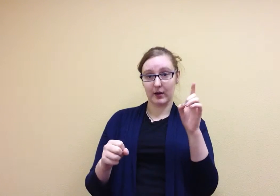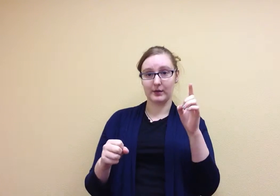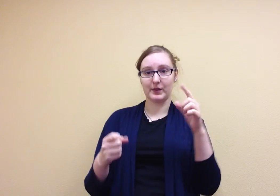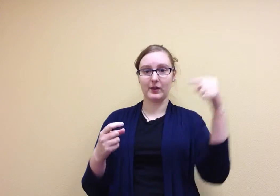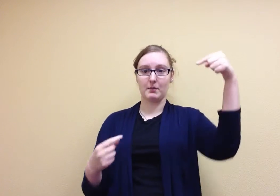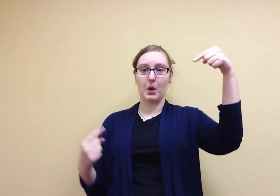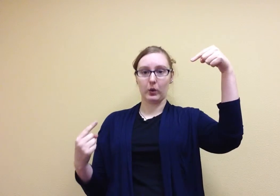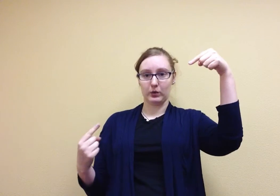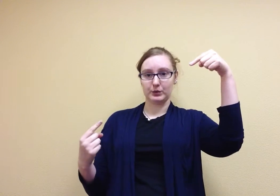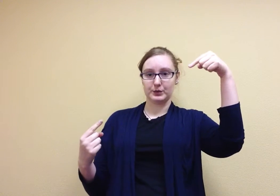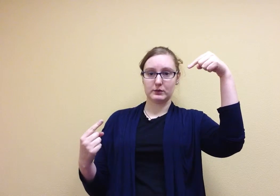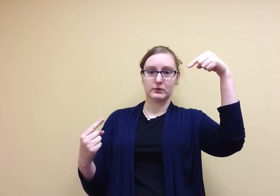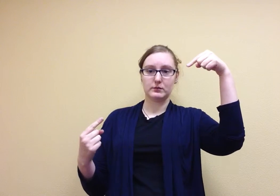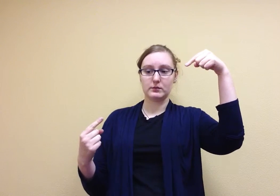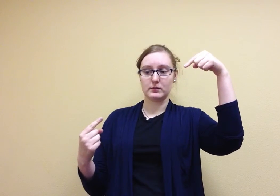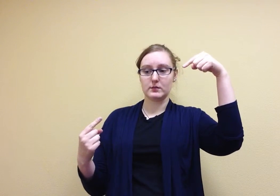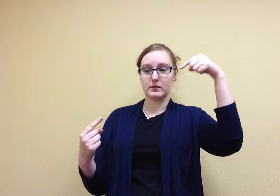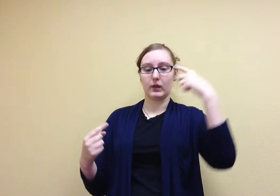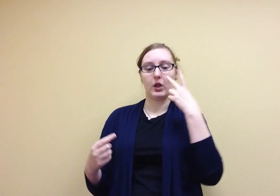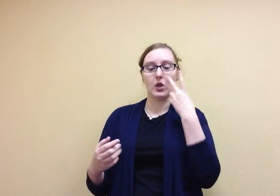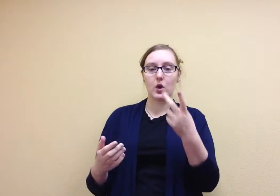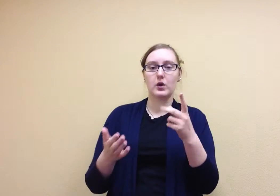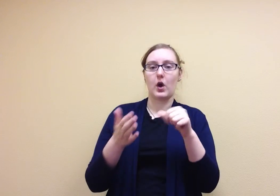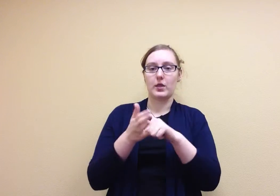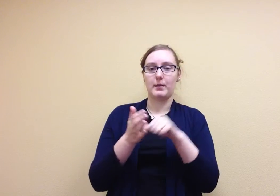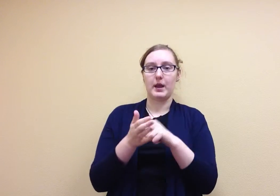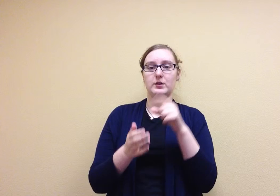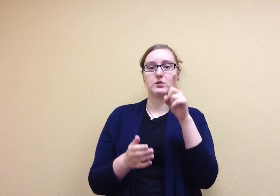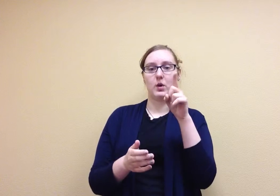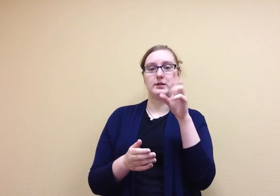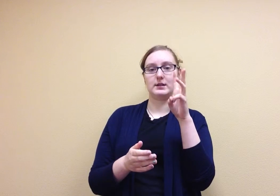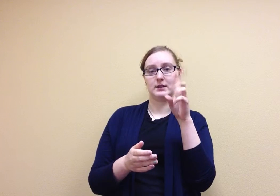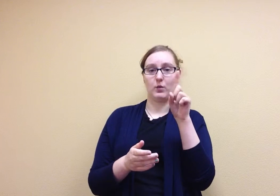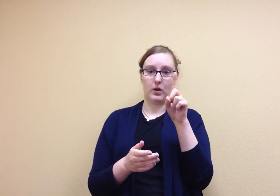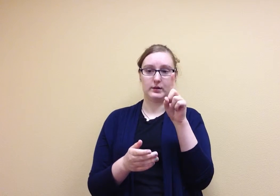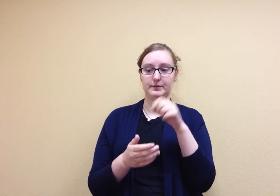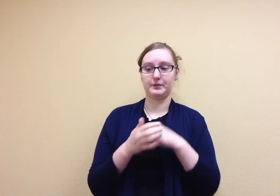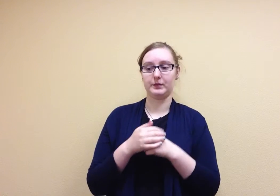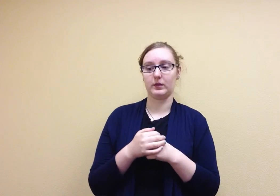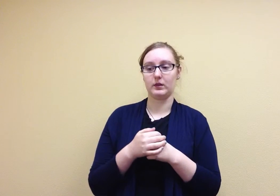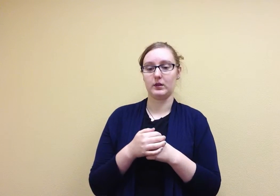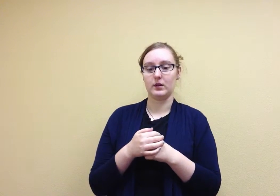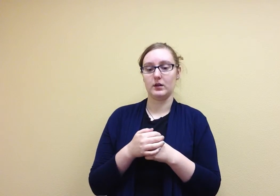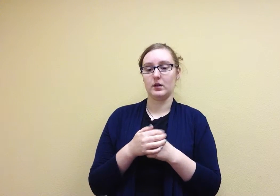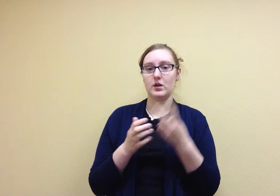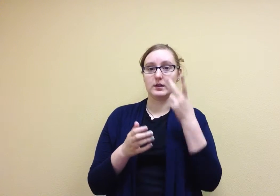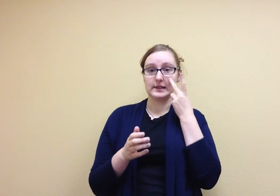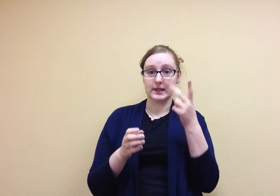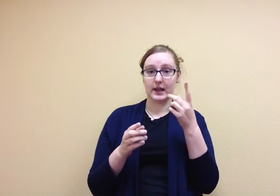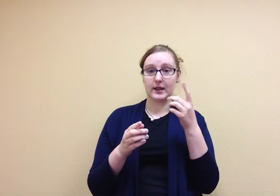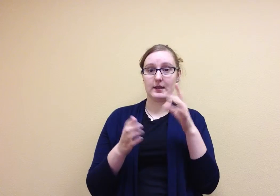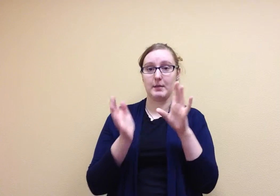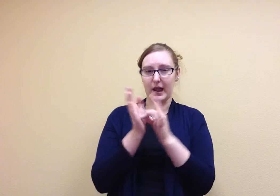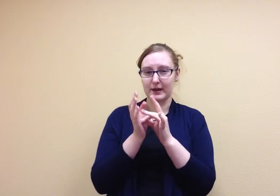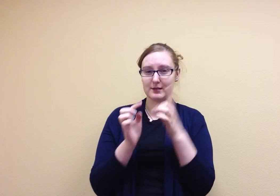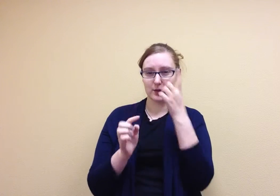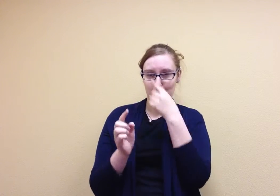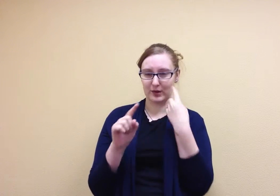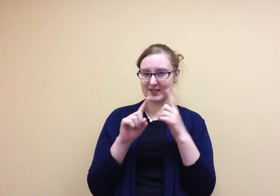I want you to read, look at the page, page 161. Do those magnets look a little different? They look